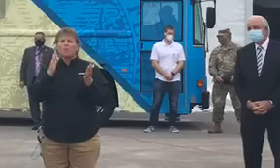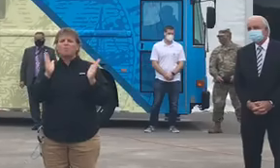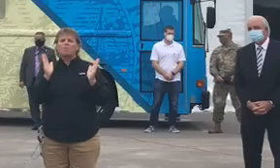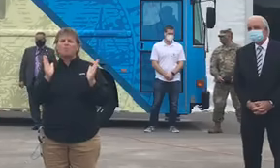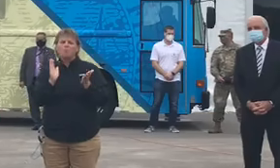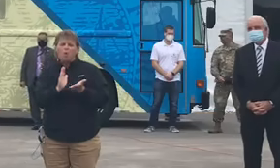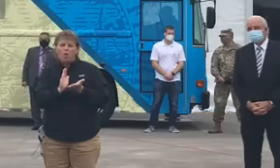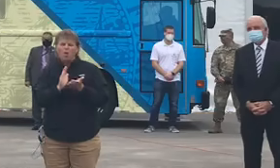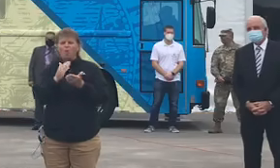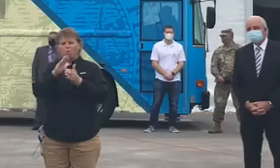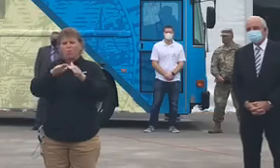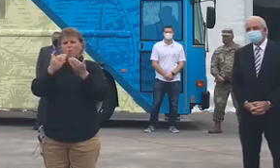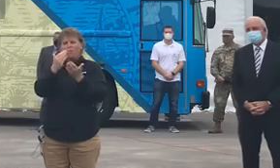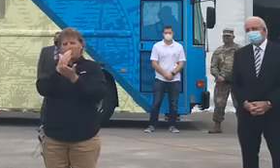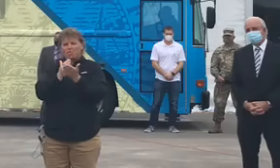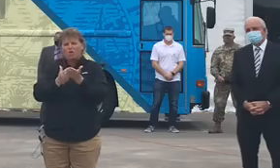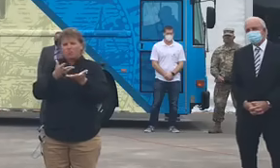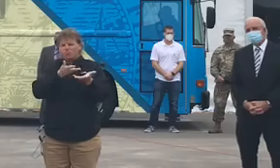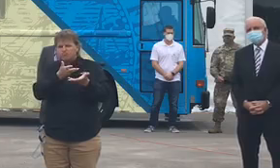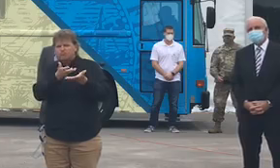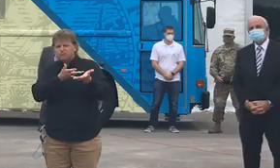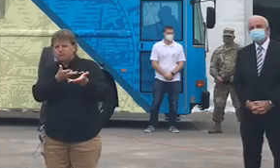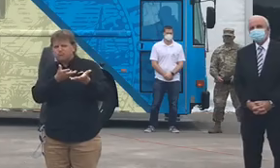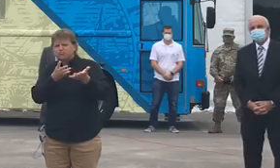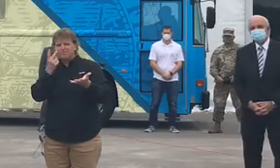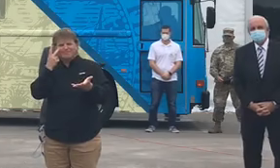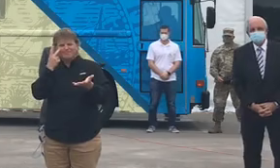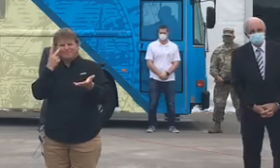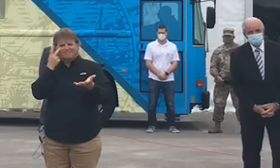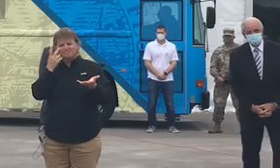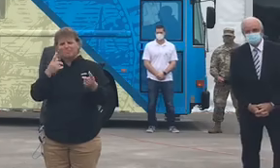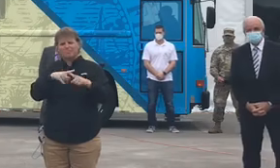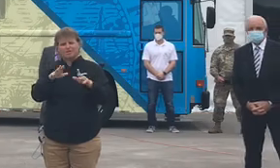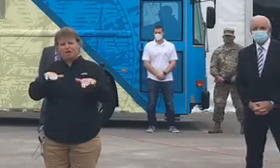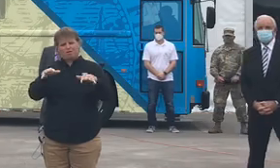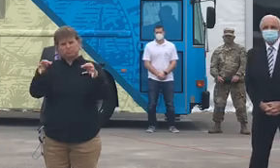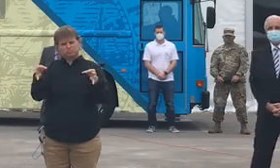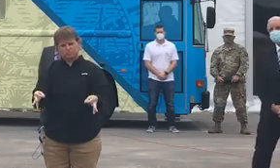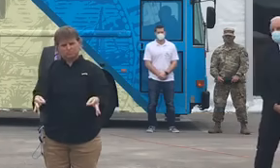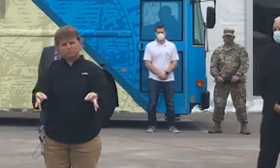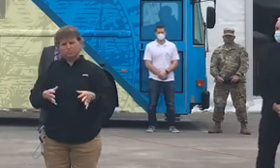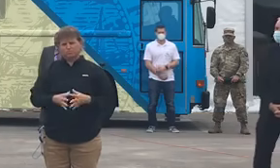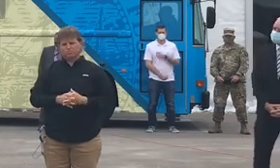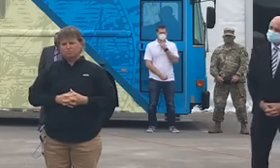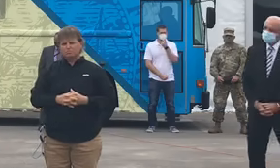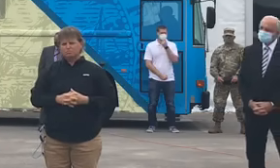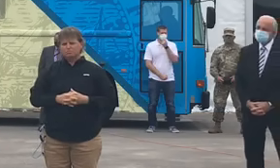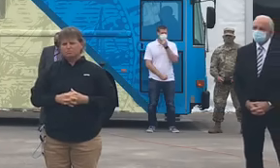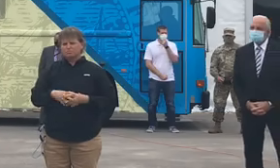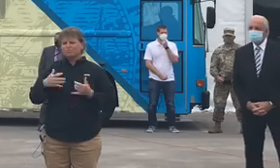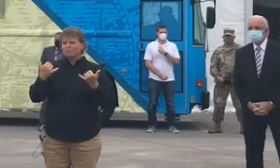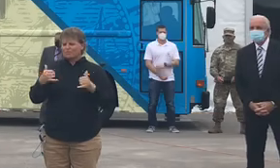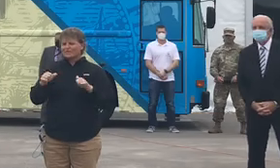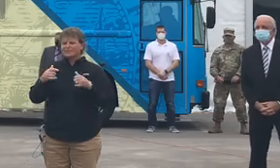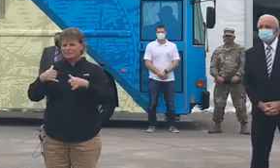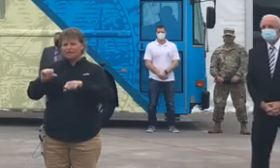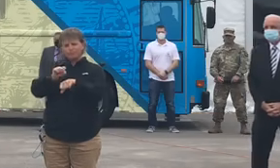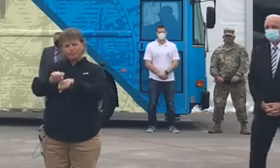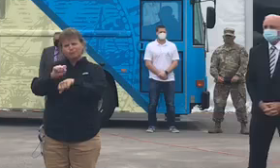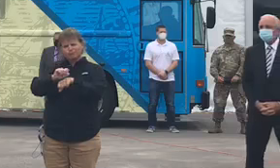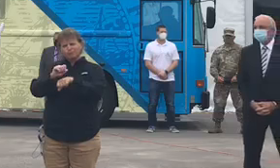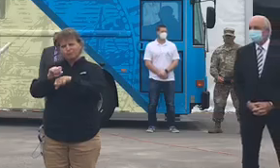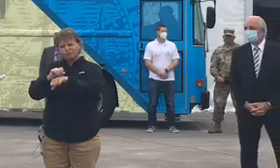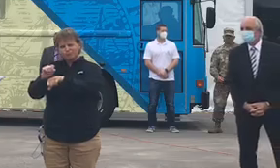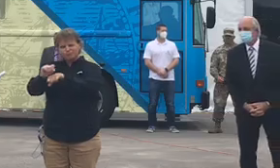got to work. It's a team effort. It's a bottom-up process, and we want to continue to do that. What will also happen, though, is